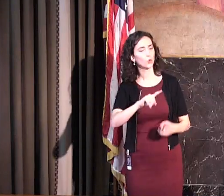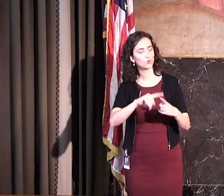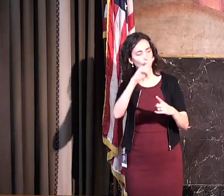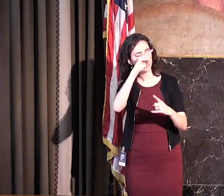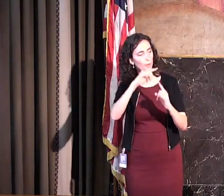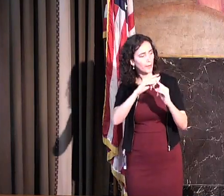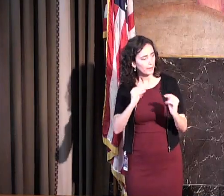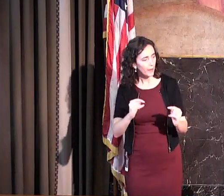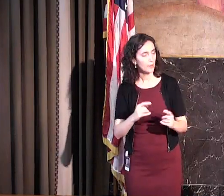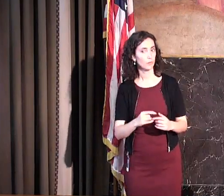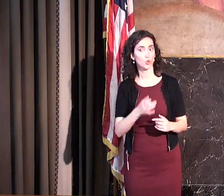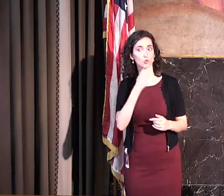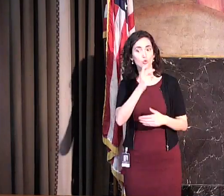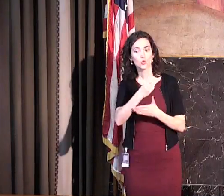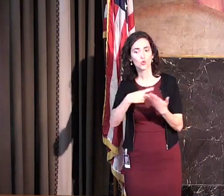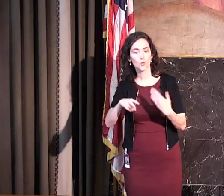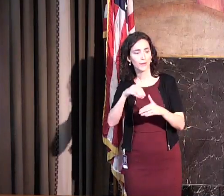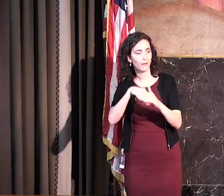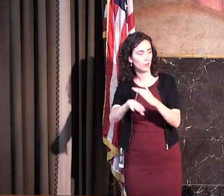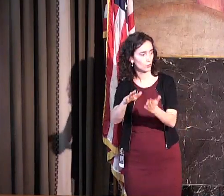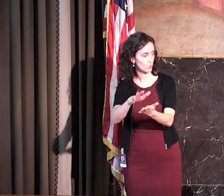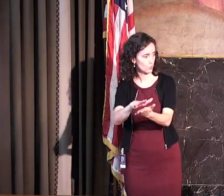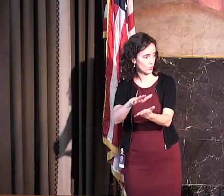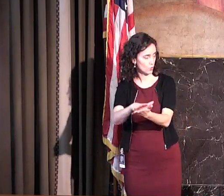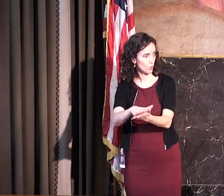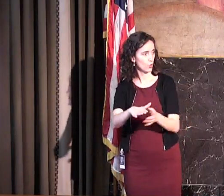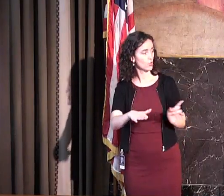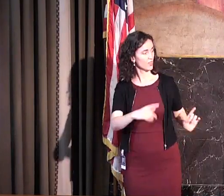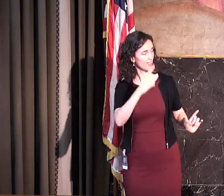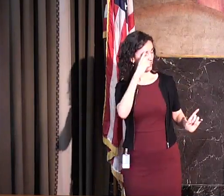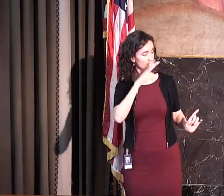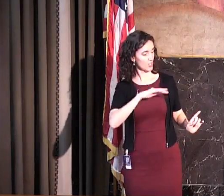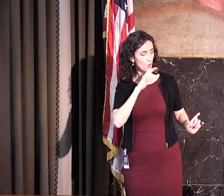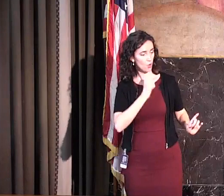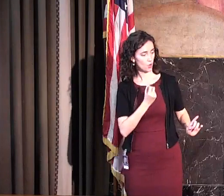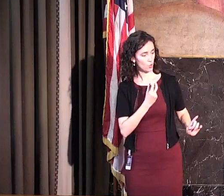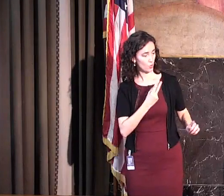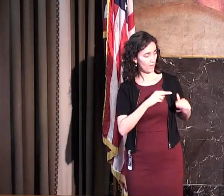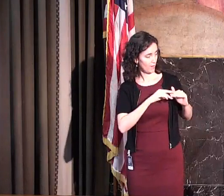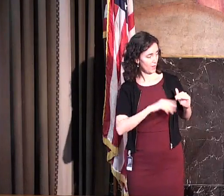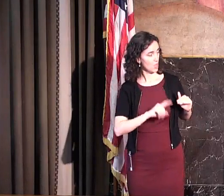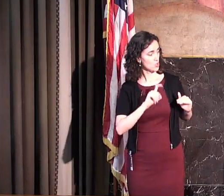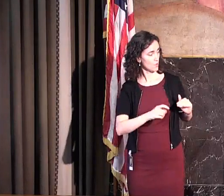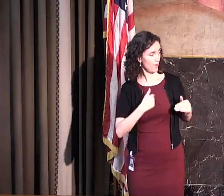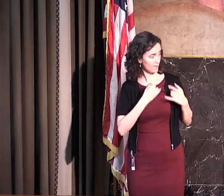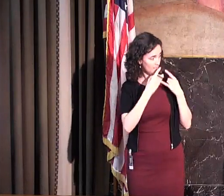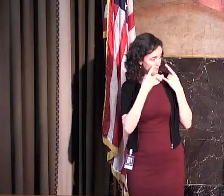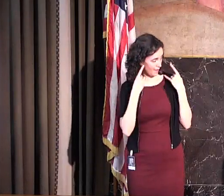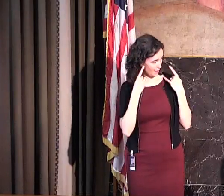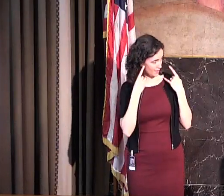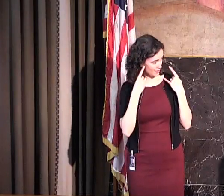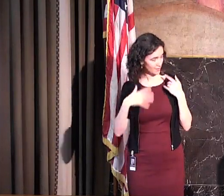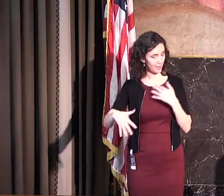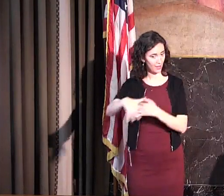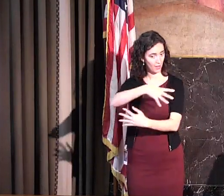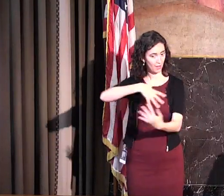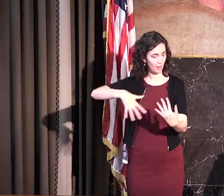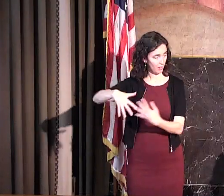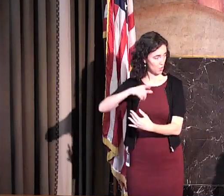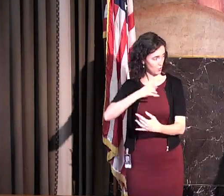couple weeks they'll be in school, do you think kids 12 and under should be wearing masks in those types of